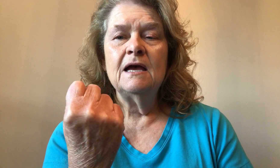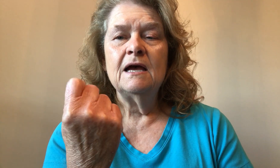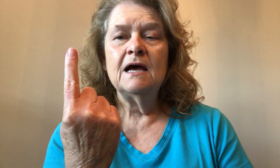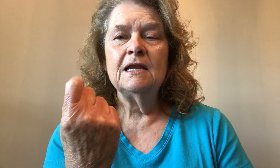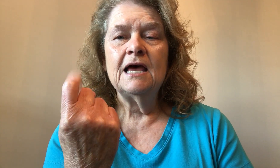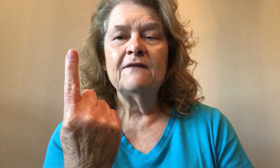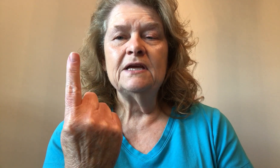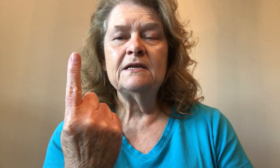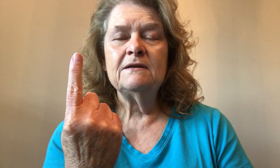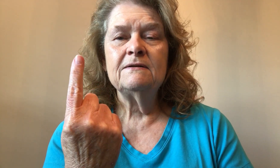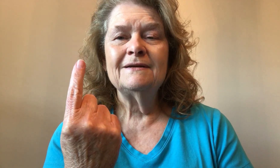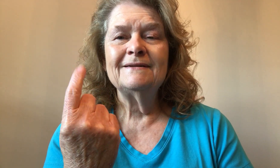11,